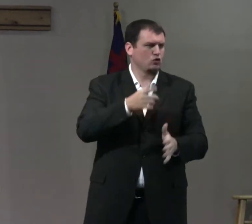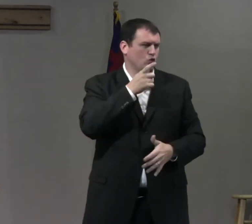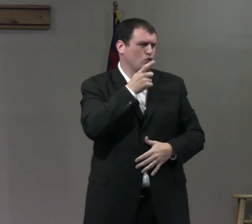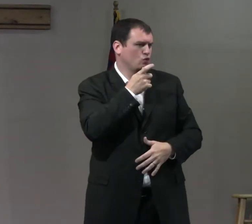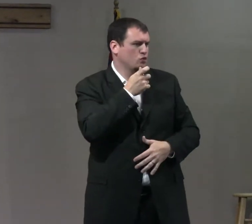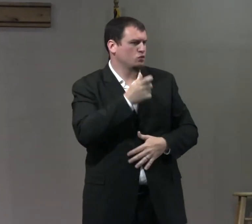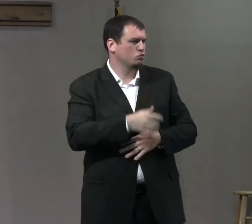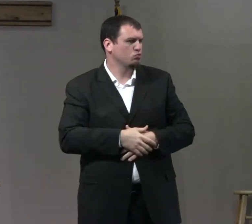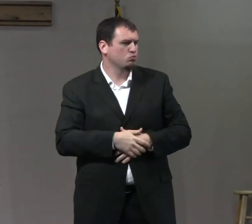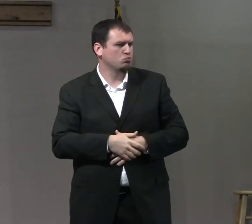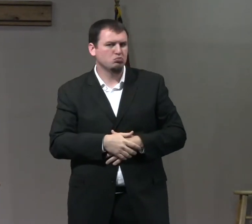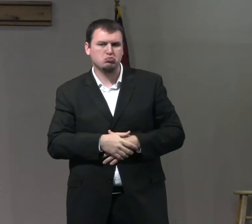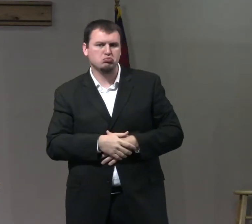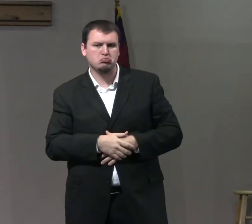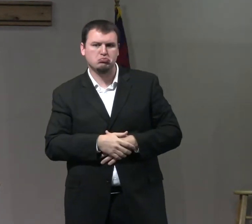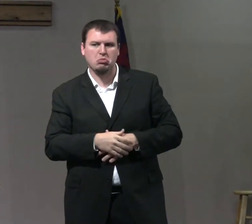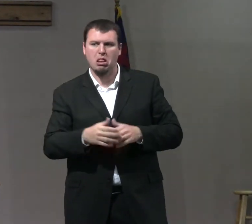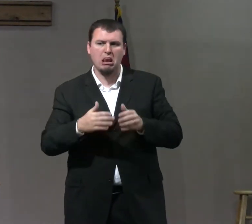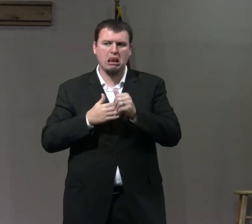when I say leader? Who do you think of?